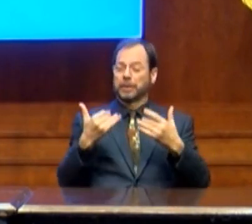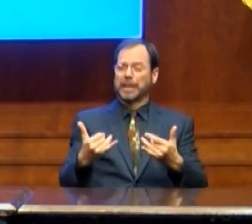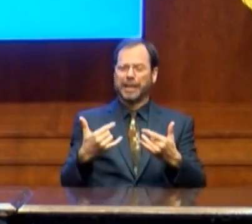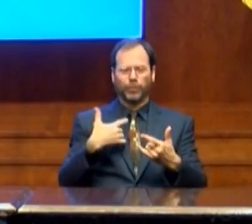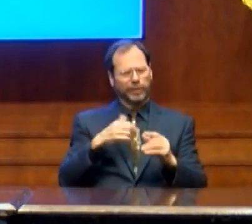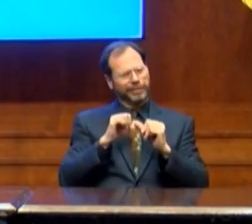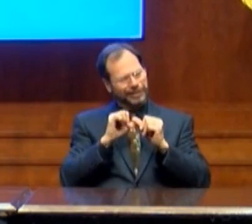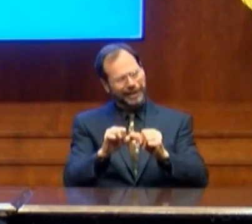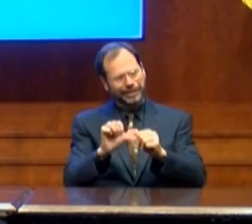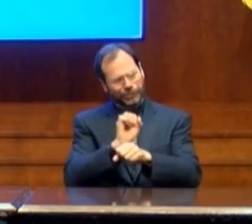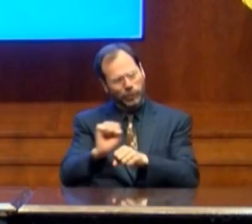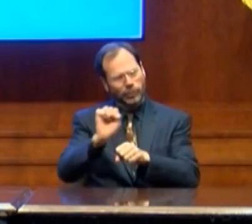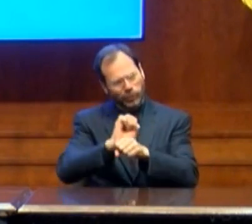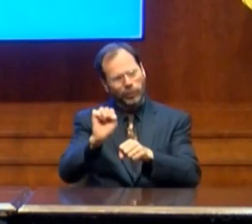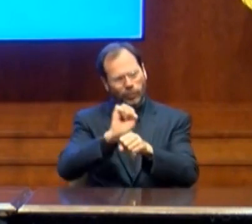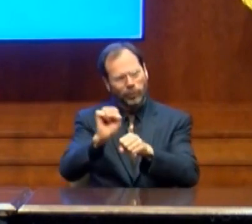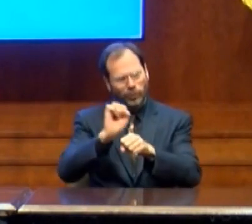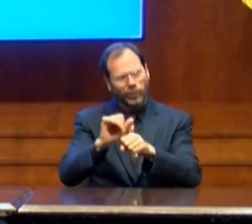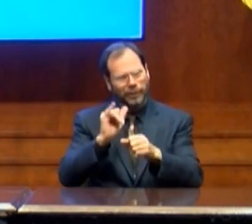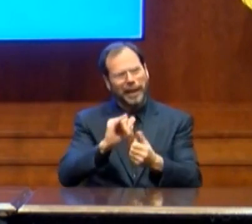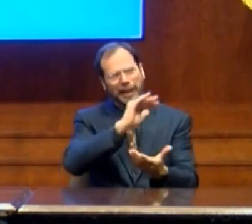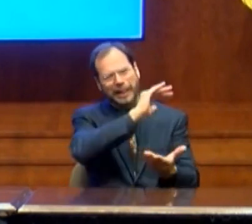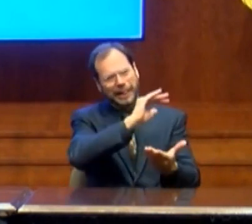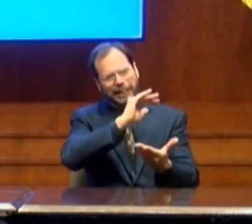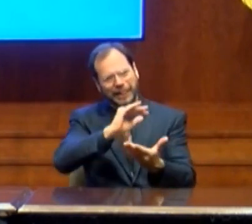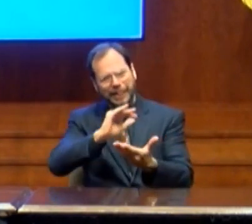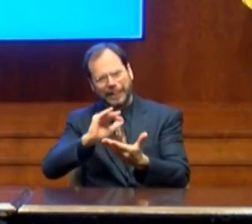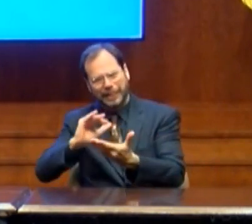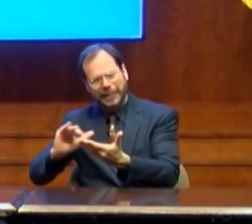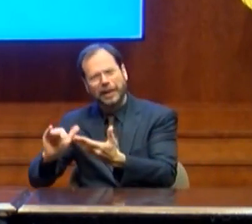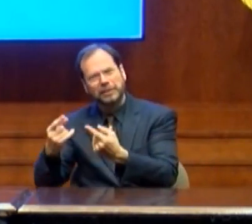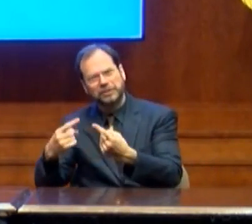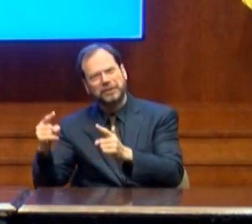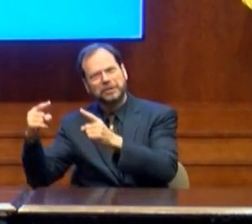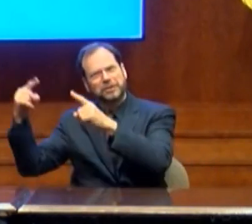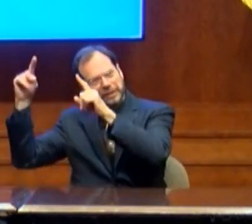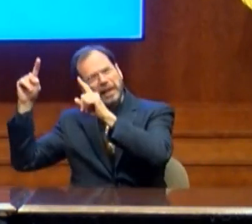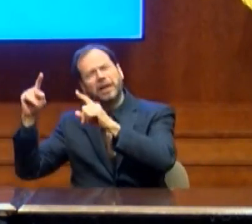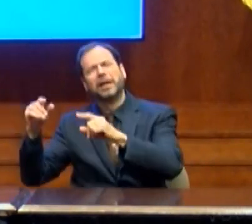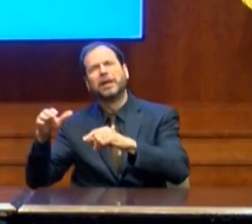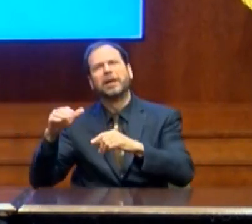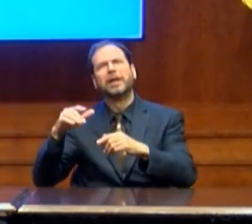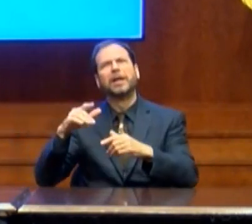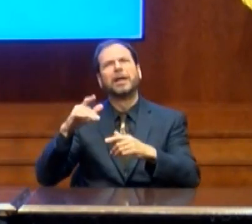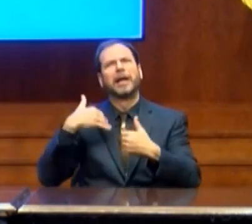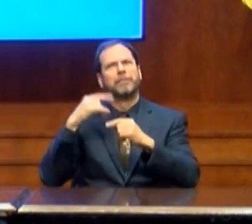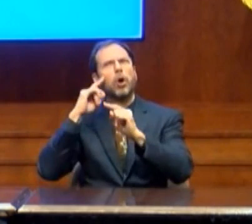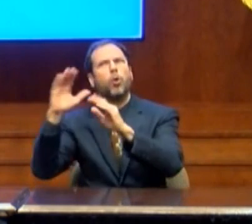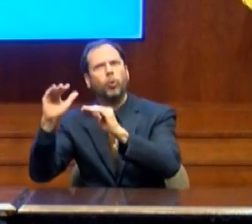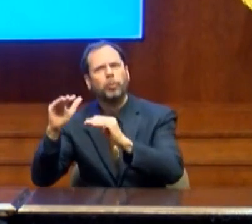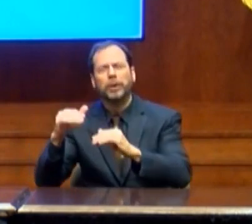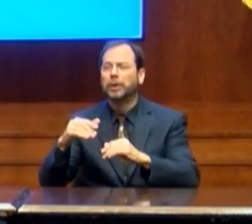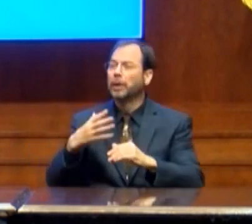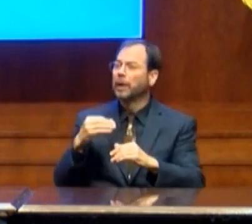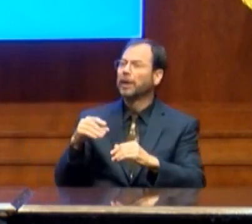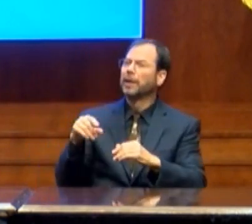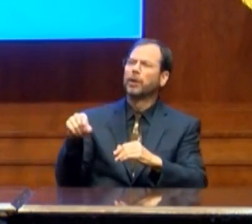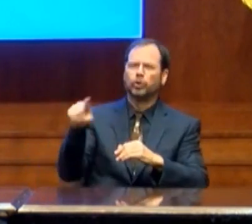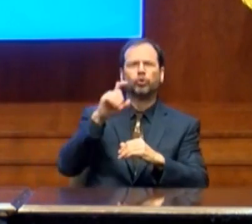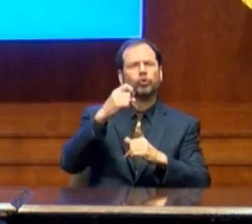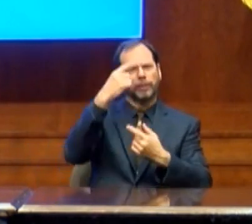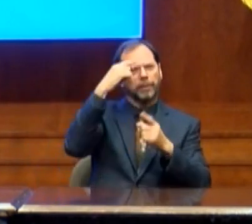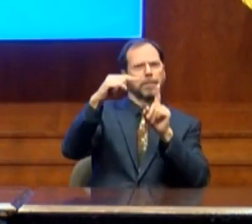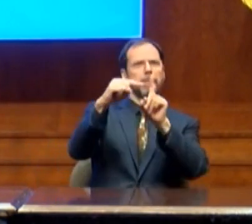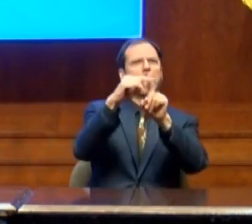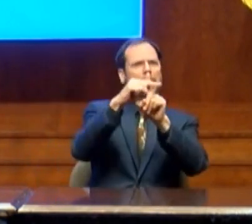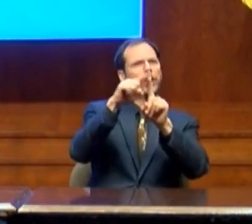need to continue to do the things that we have been doing that are leading to these early signs of success, that are leading us into that hope. And we really should be